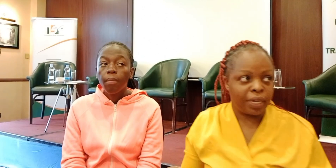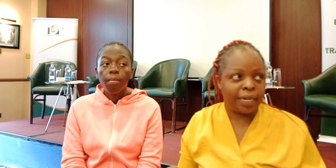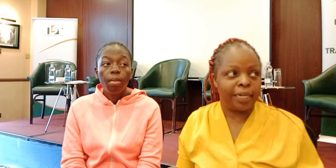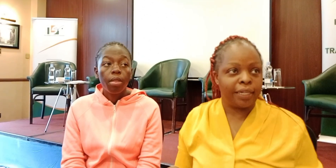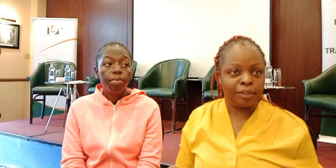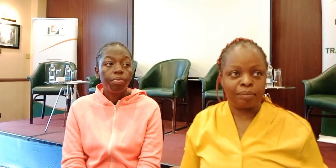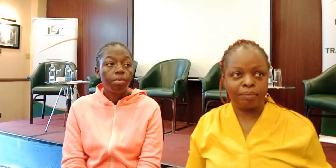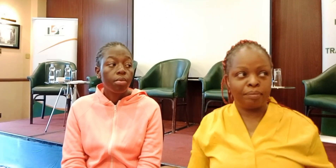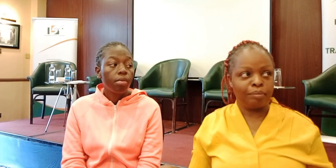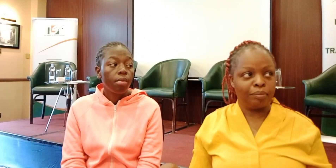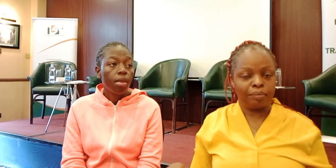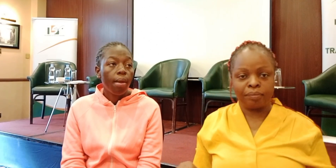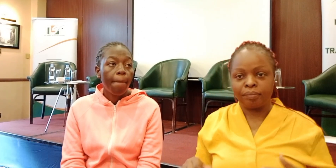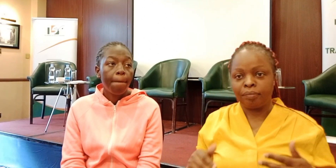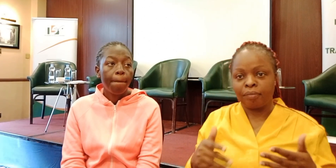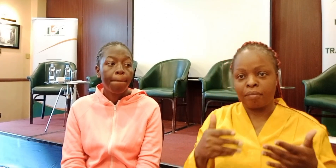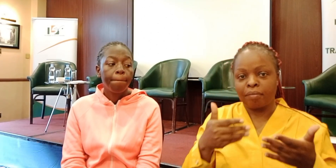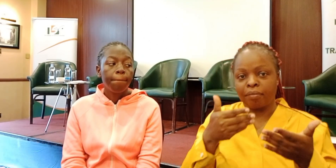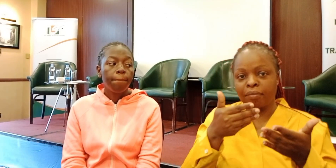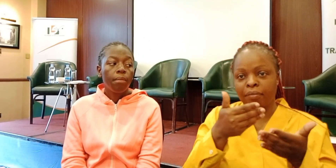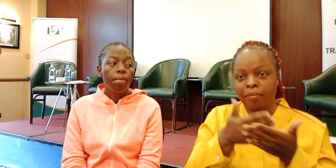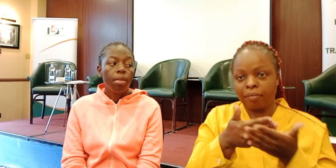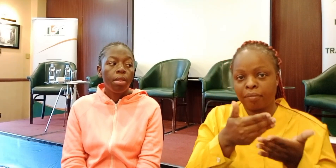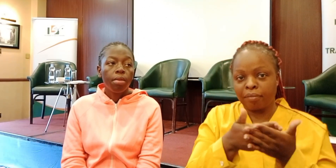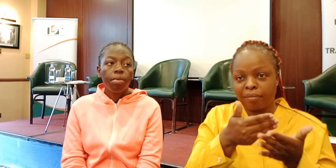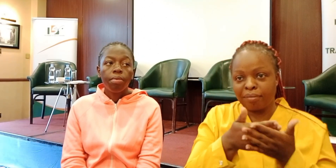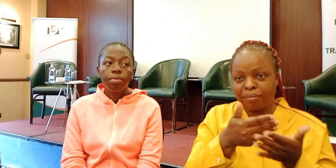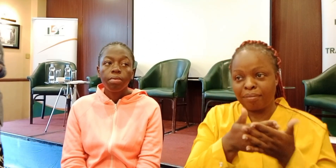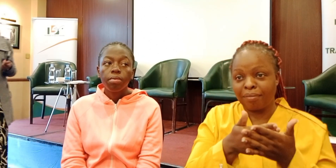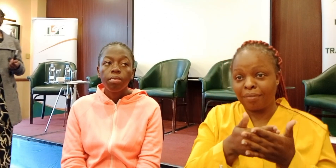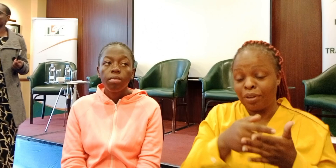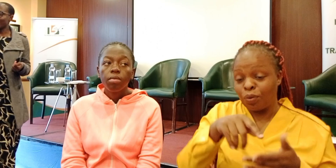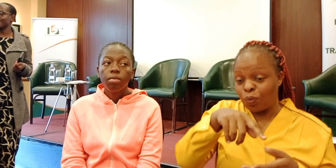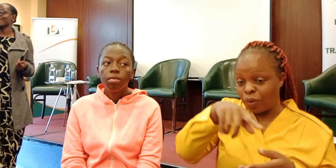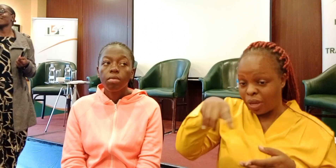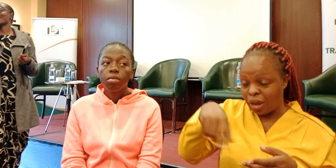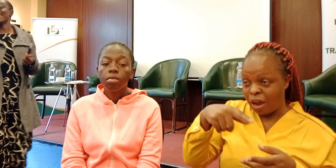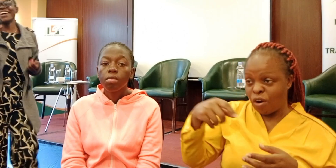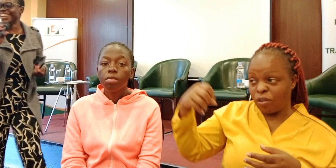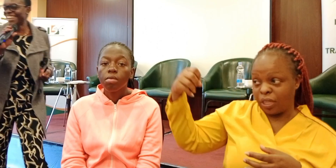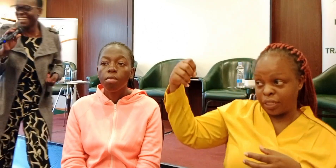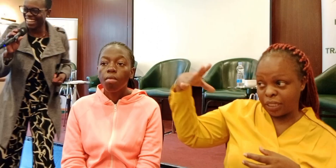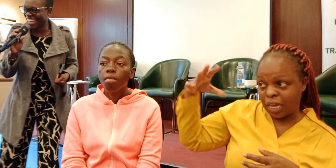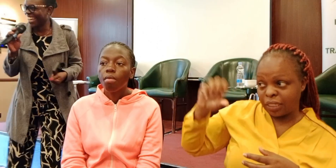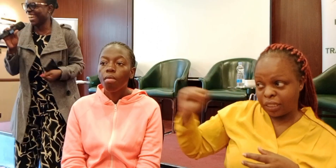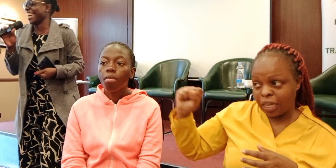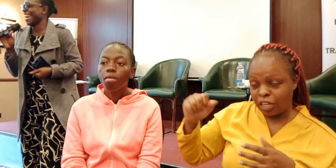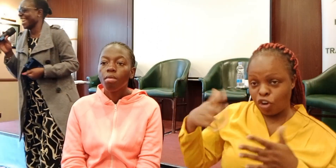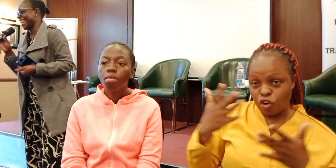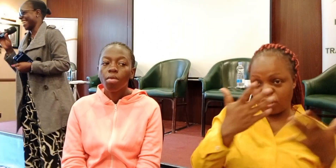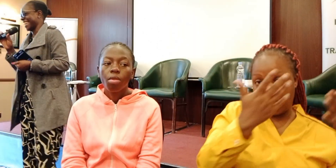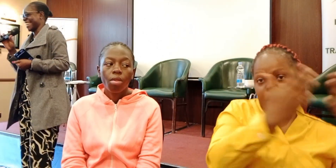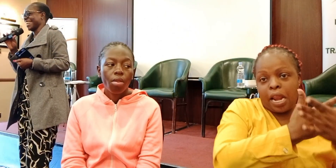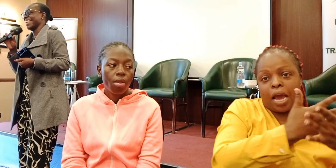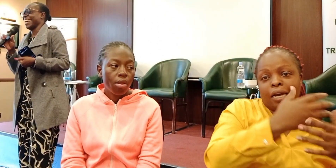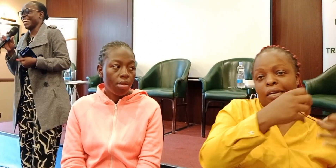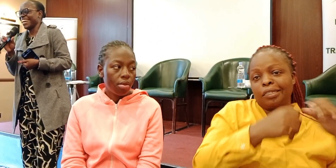Thank you, thank you, thank you. Are we on the sunshine side?